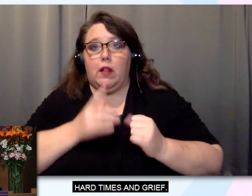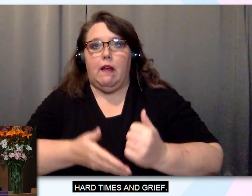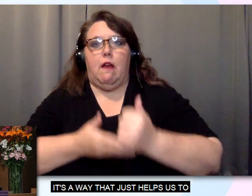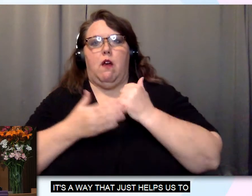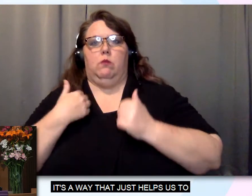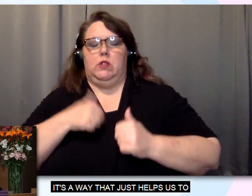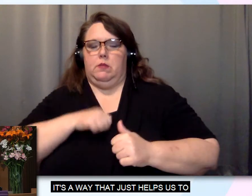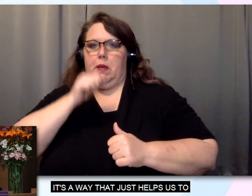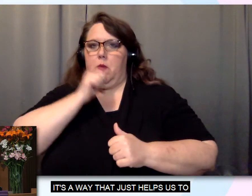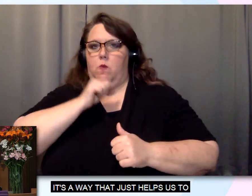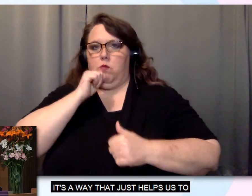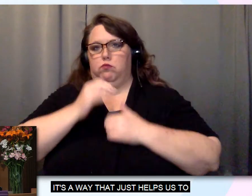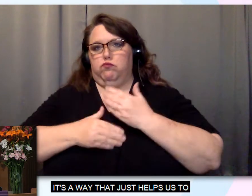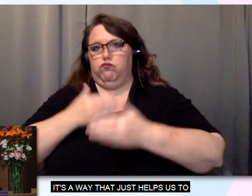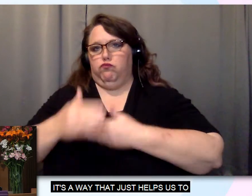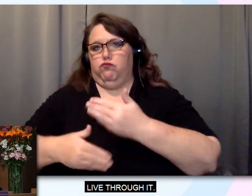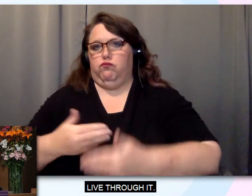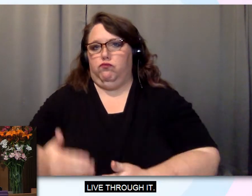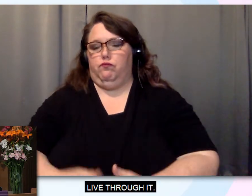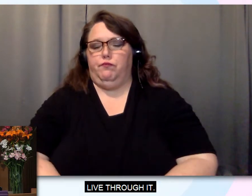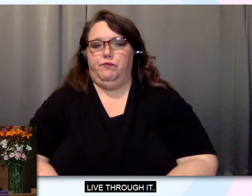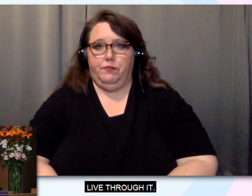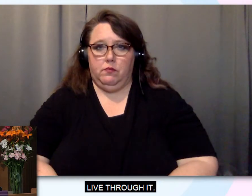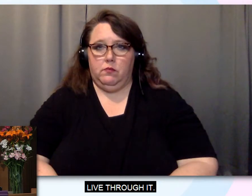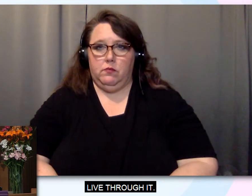It's a way that just helps us to live through it.